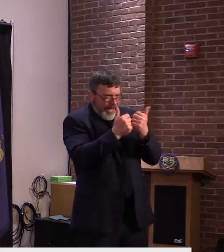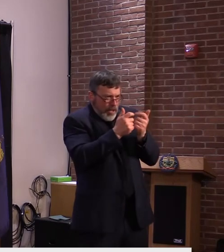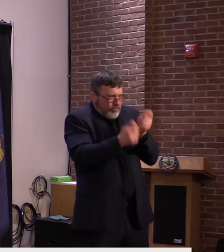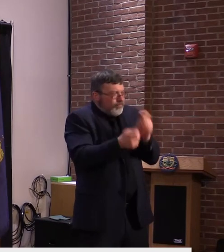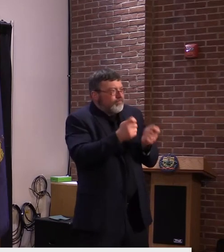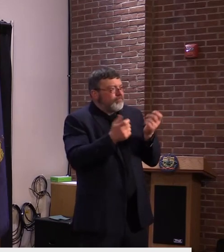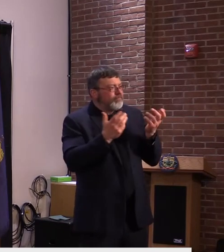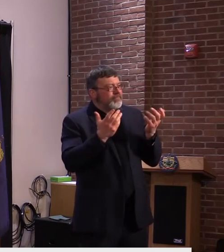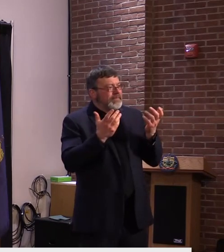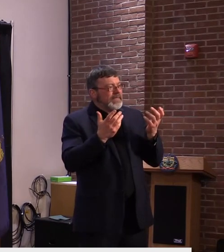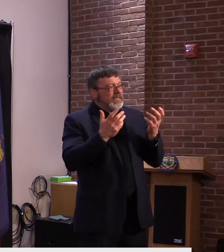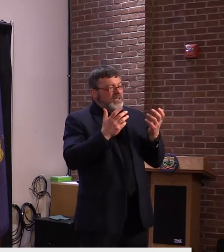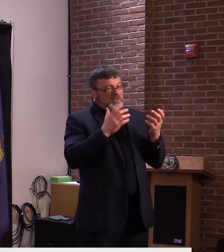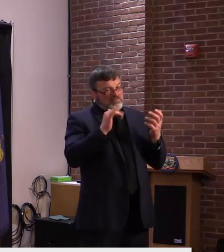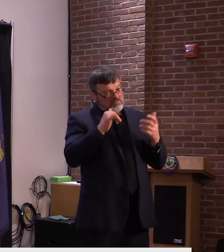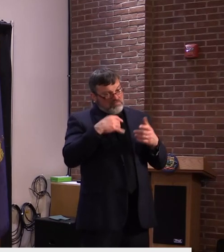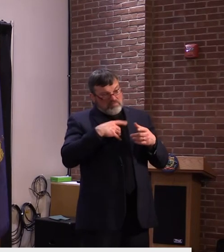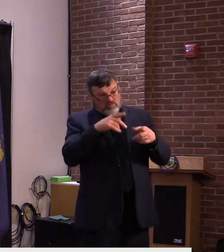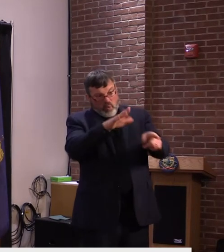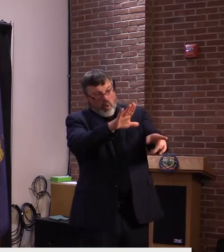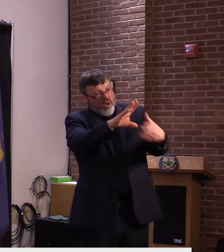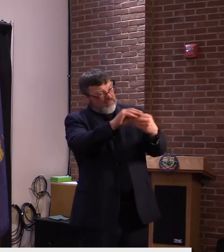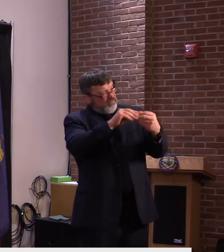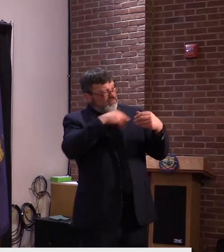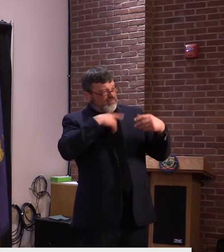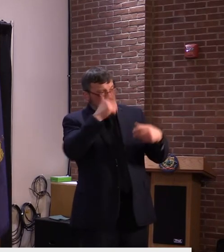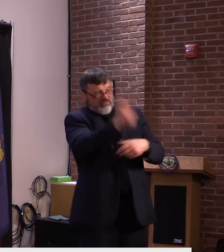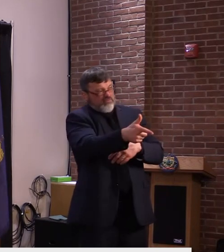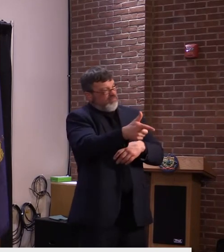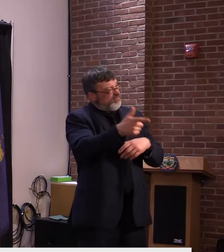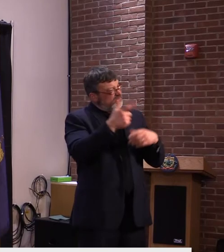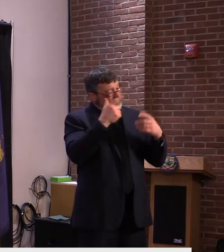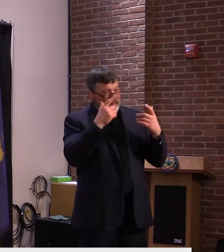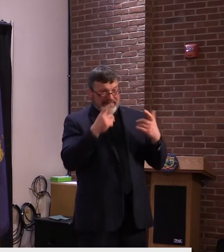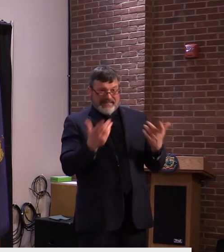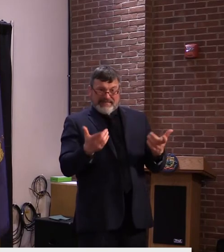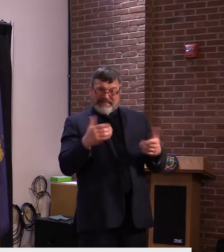agree. We have a problem that needs to be fixed.